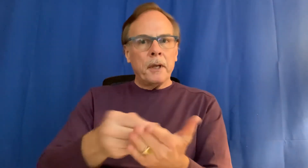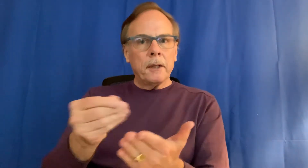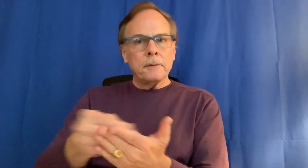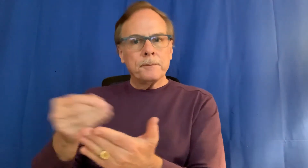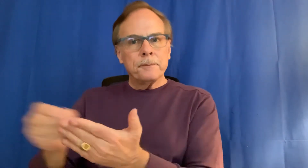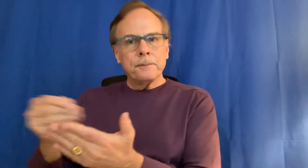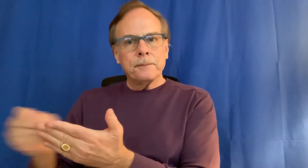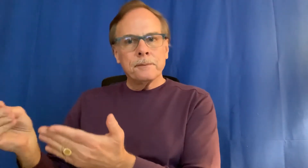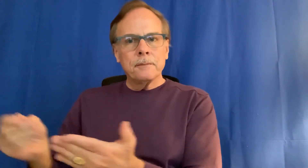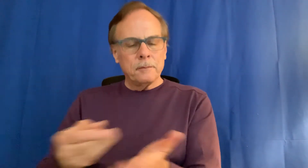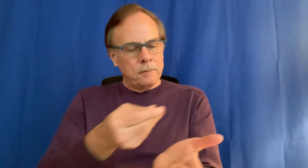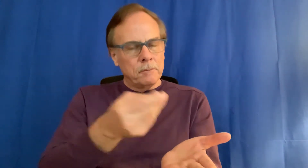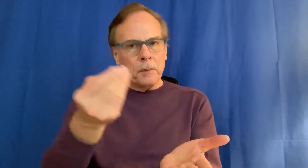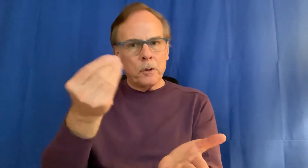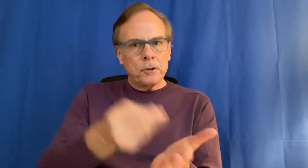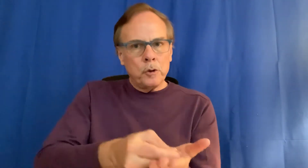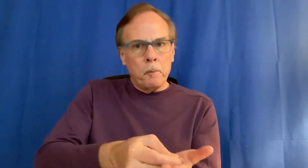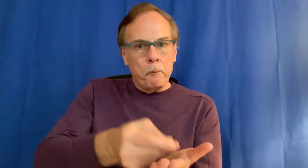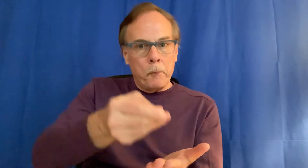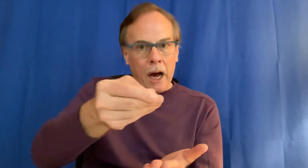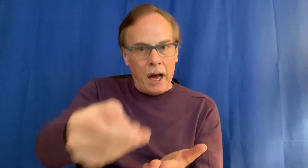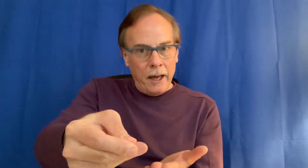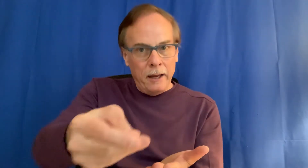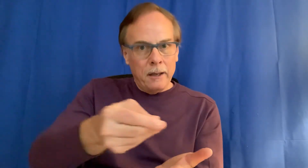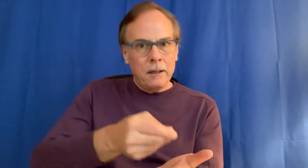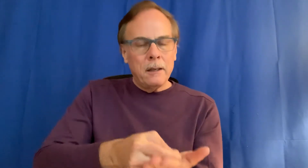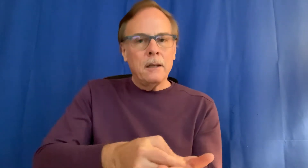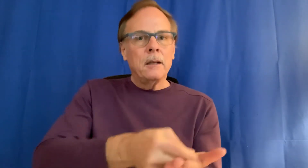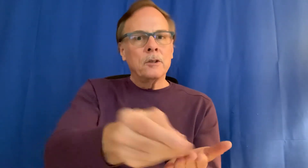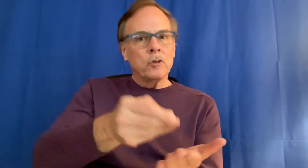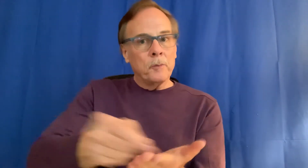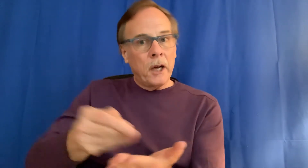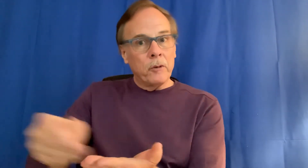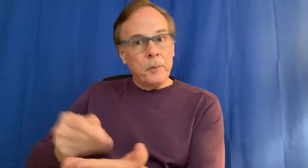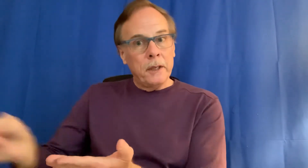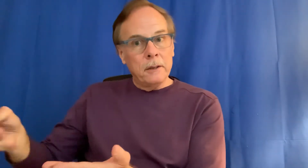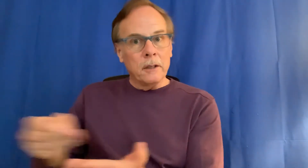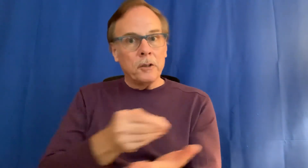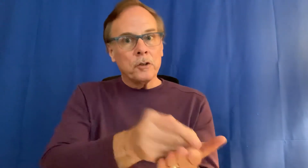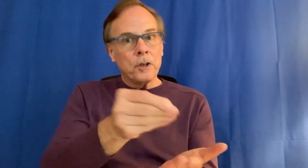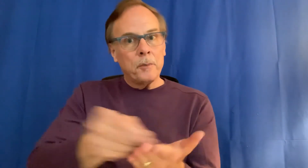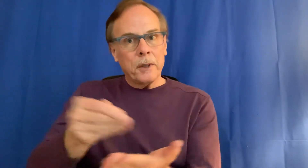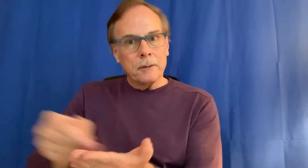Shopping. Remember, to buy repeatedly, you're shopping.